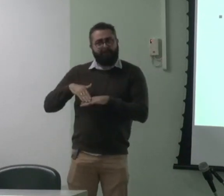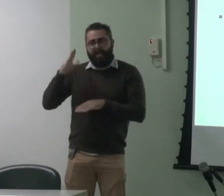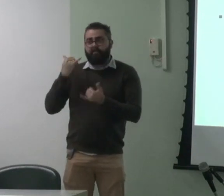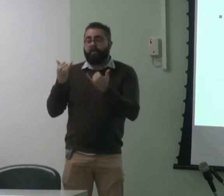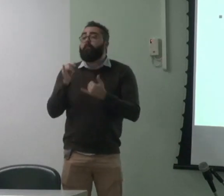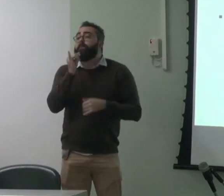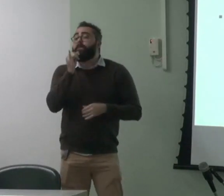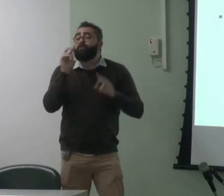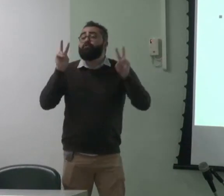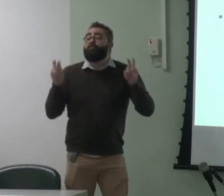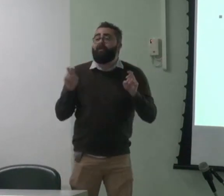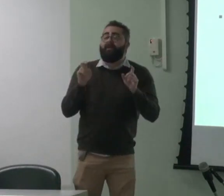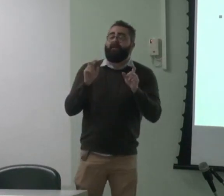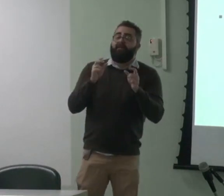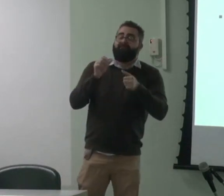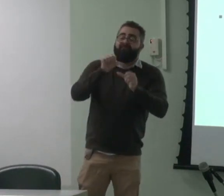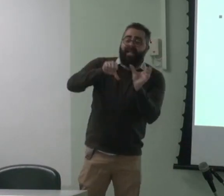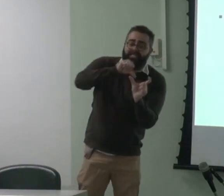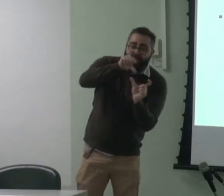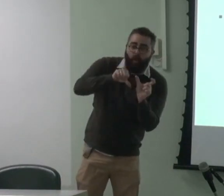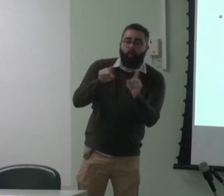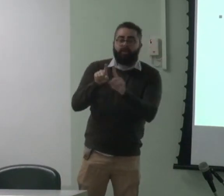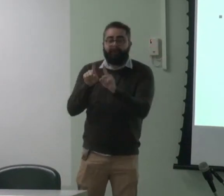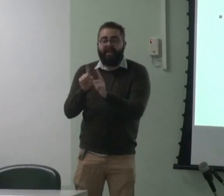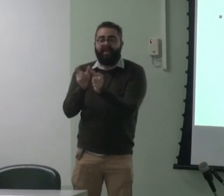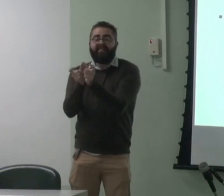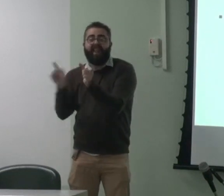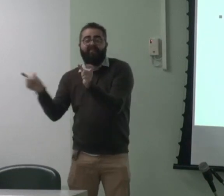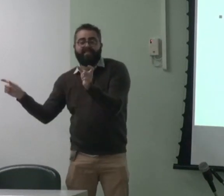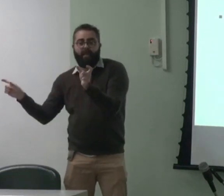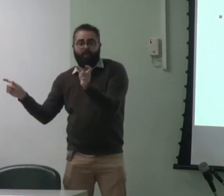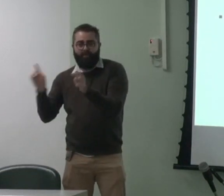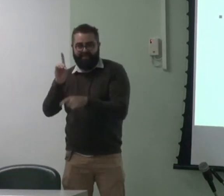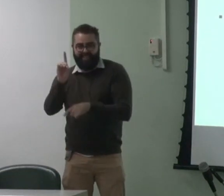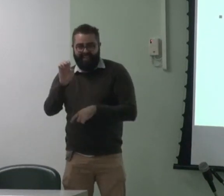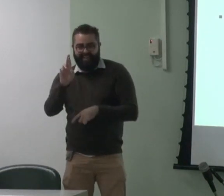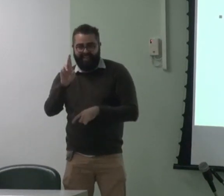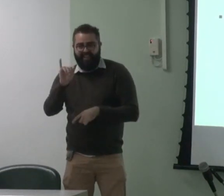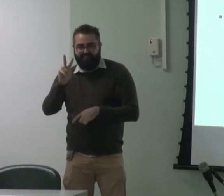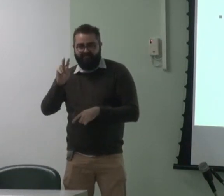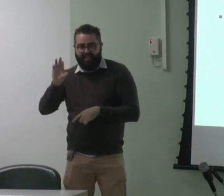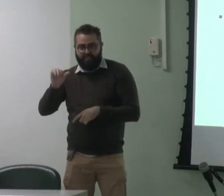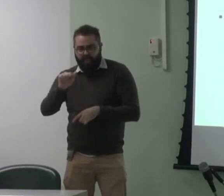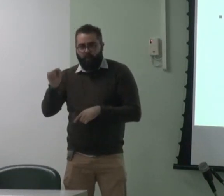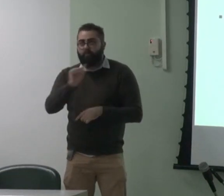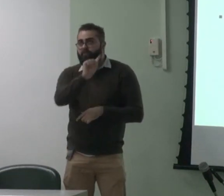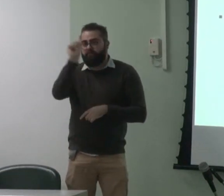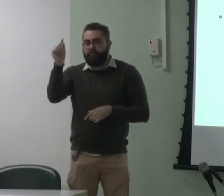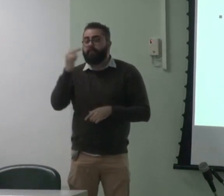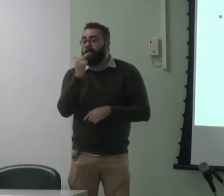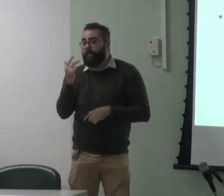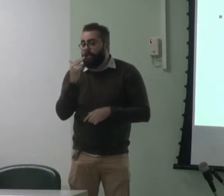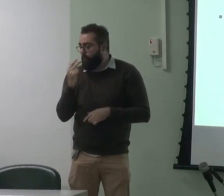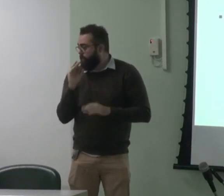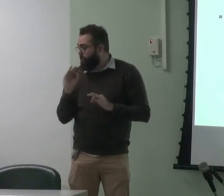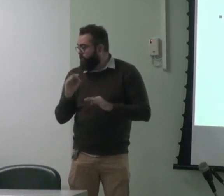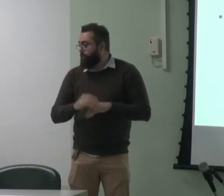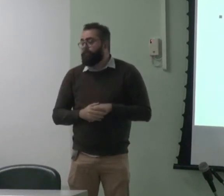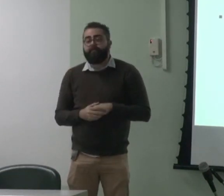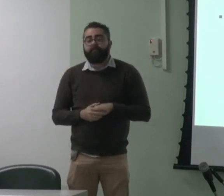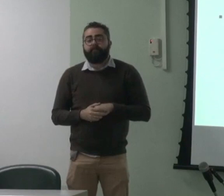inflections and derivations available for many languages. Then I will mention the